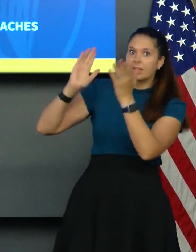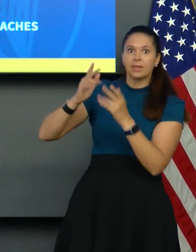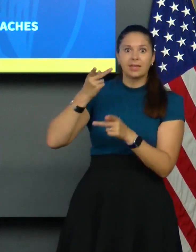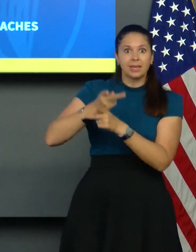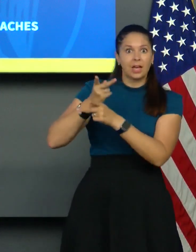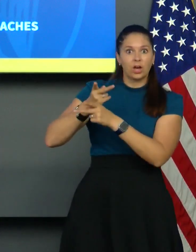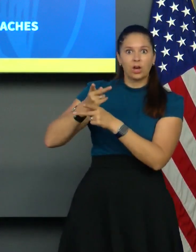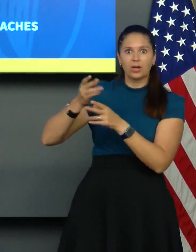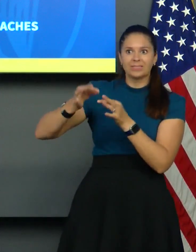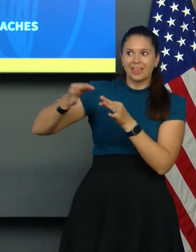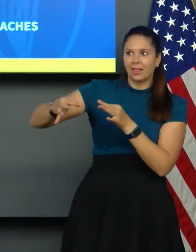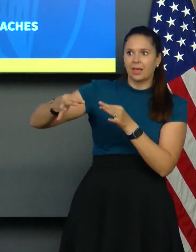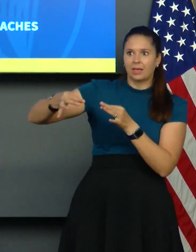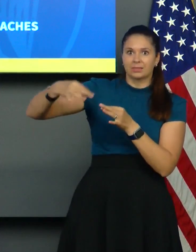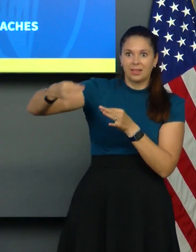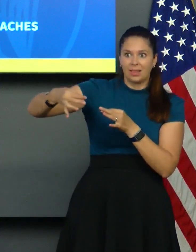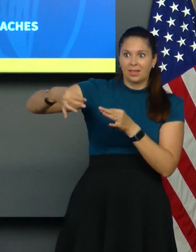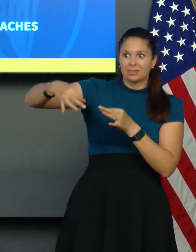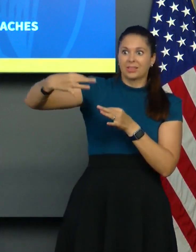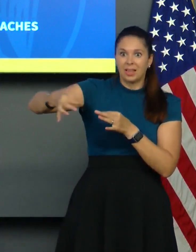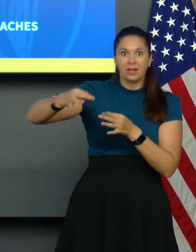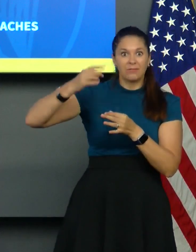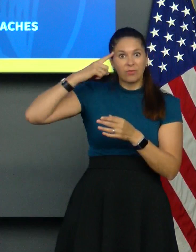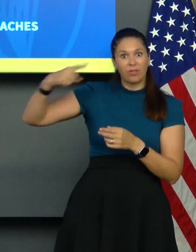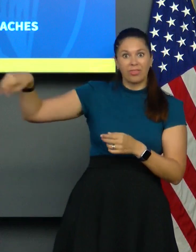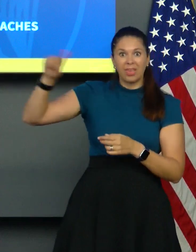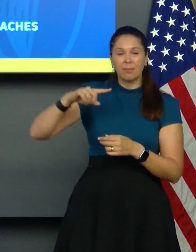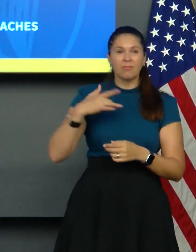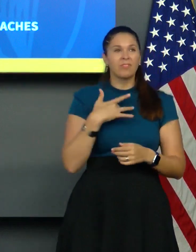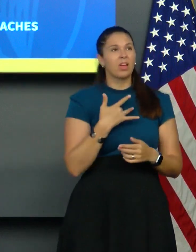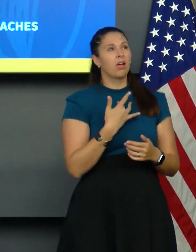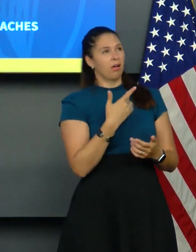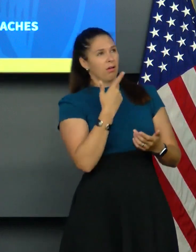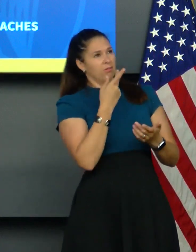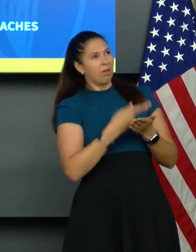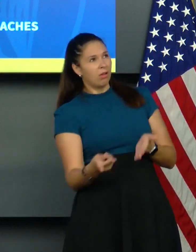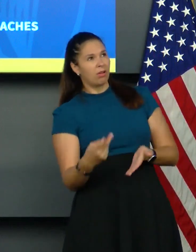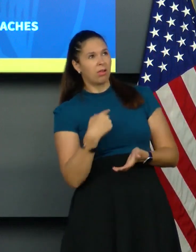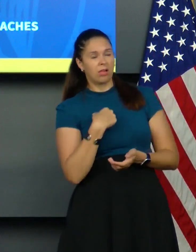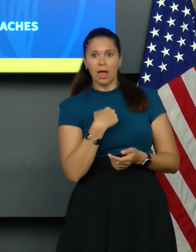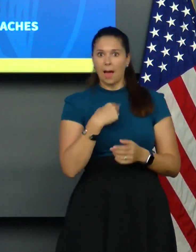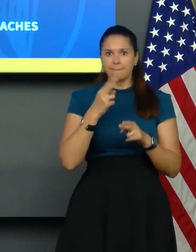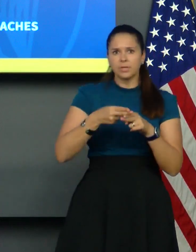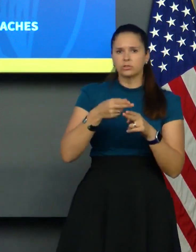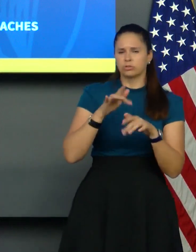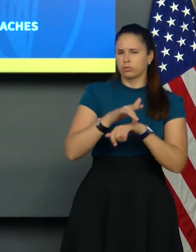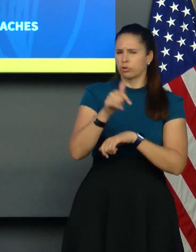delayed to the point where, for them, it's already failed. I mentioned that earlier.